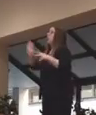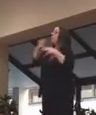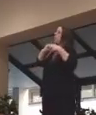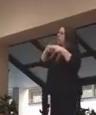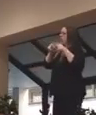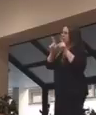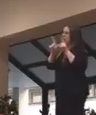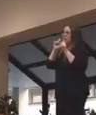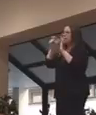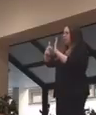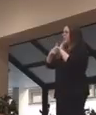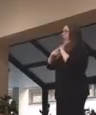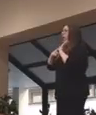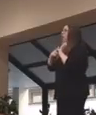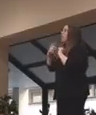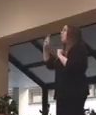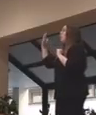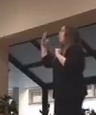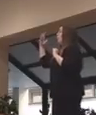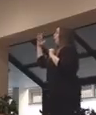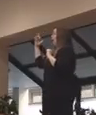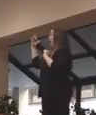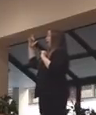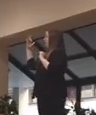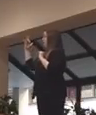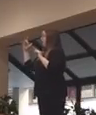your license, your restricted license.